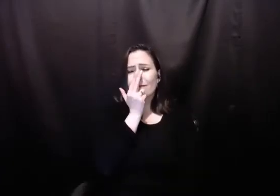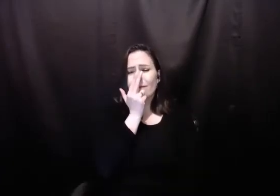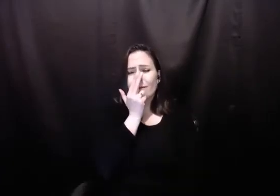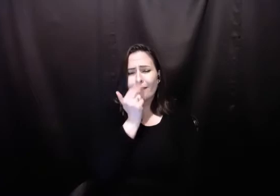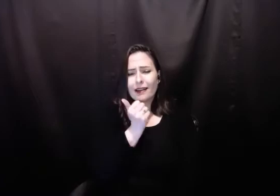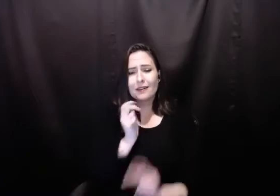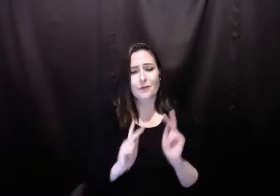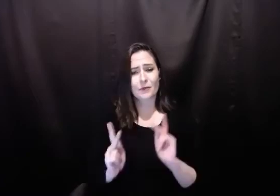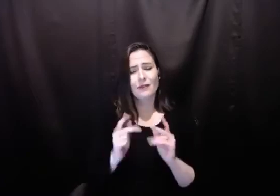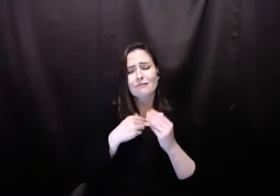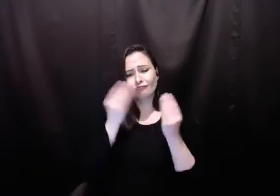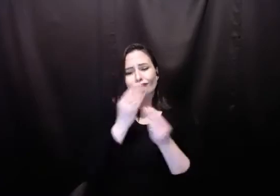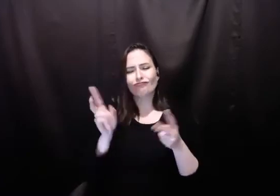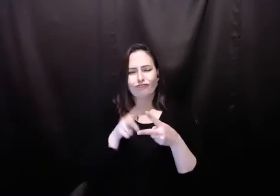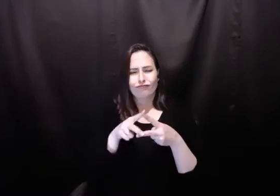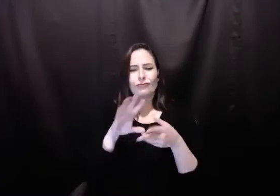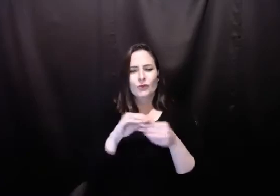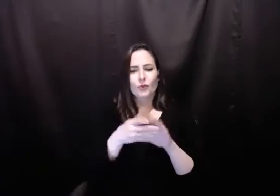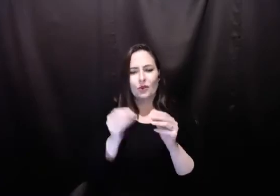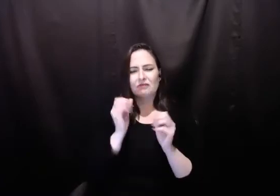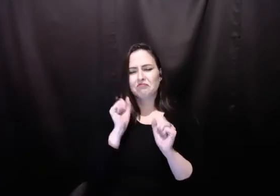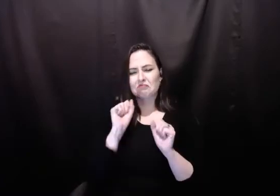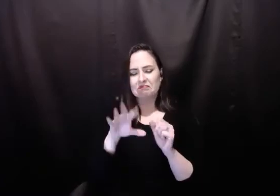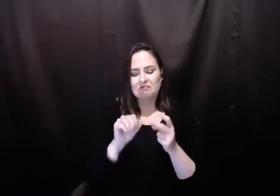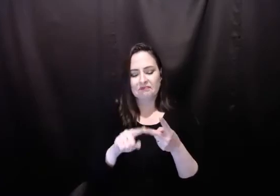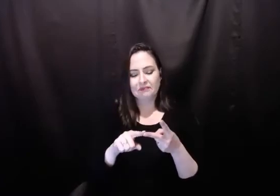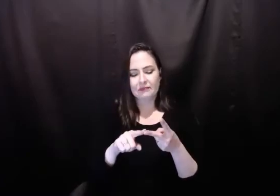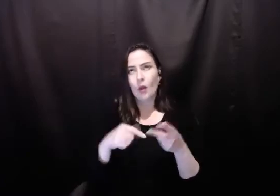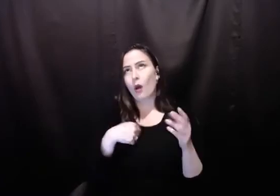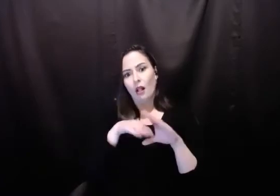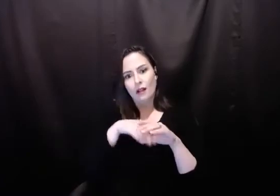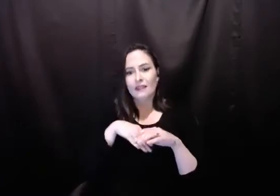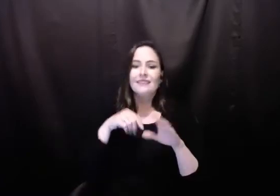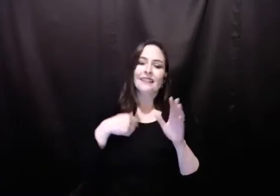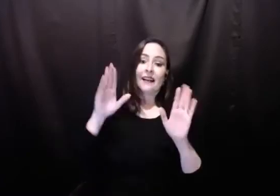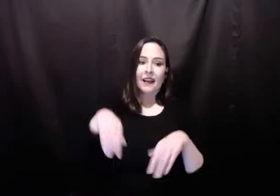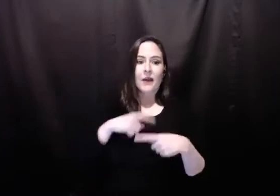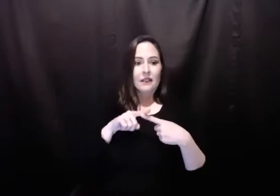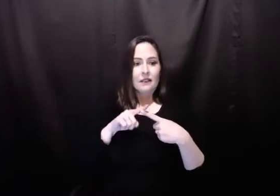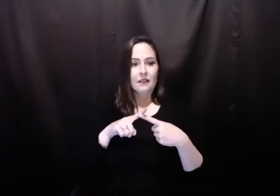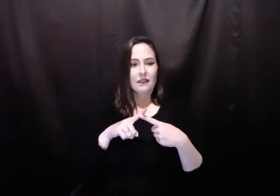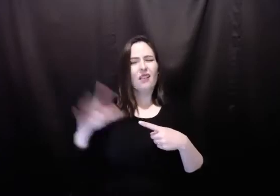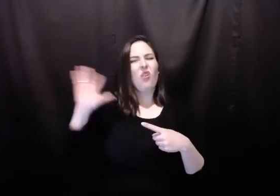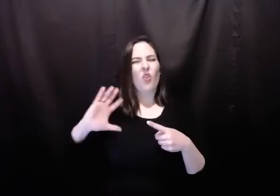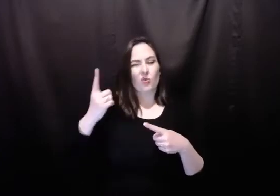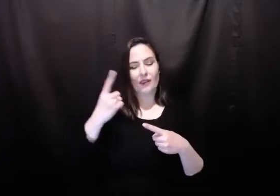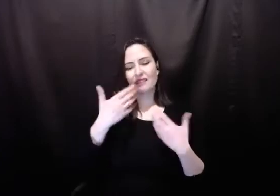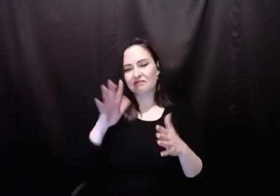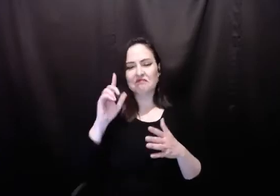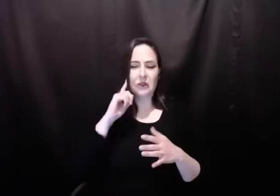an old one if you've heard me before. I've said it a lot. When my uncle died on my father's side, it was my father's only brother.